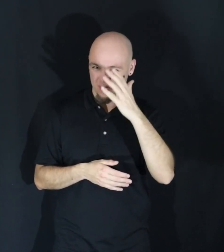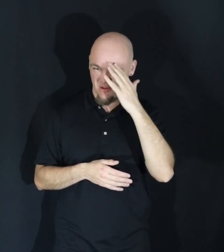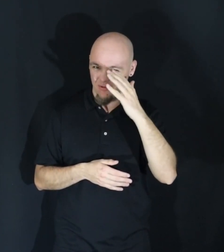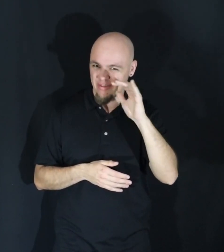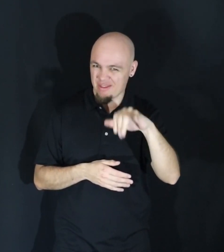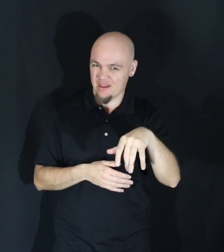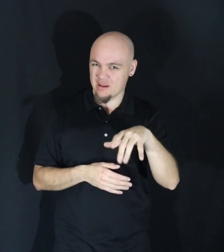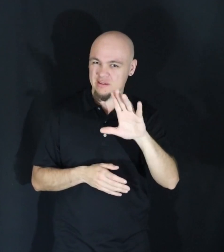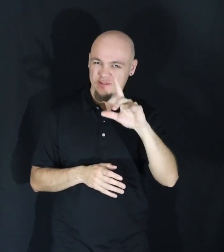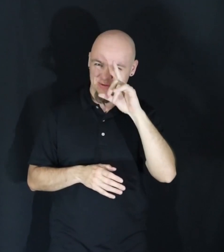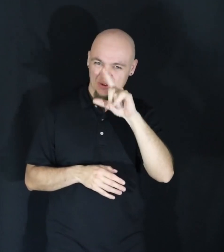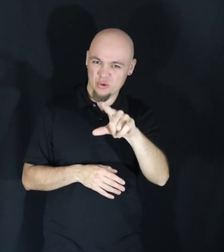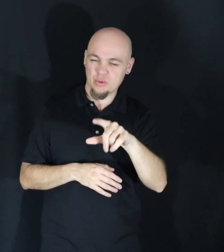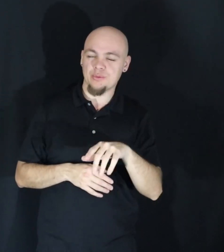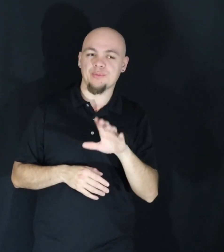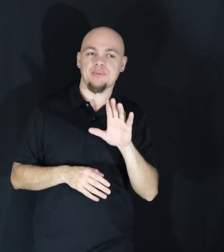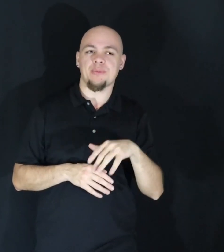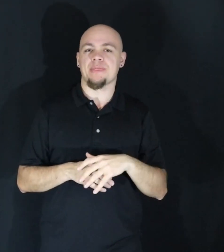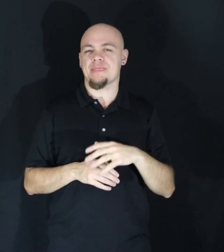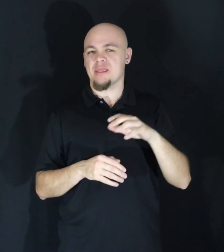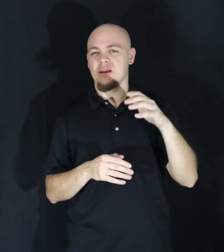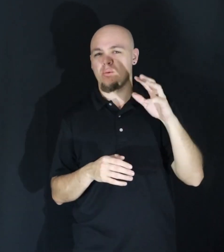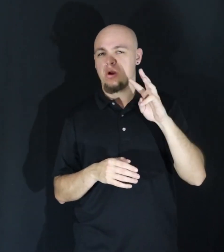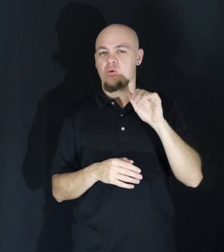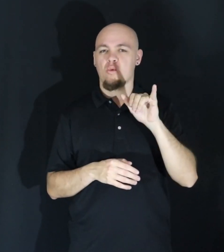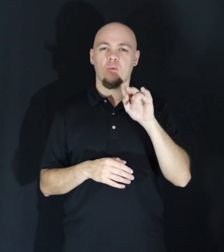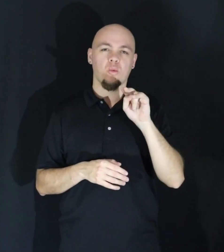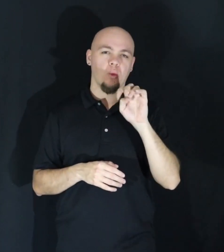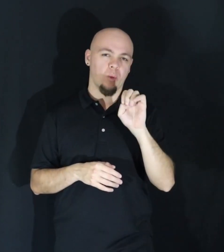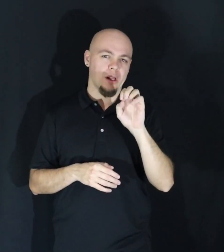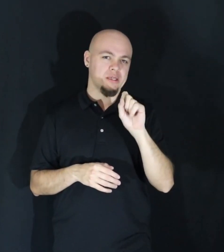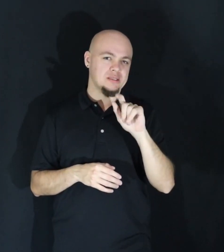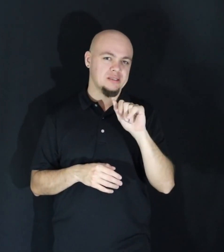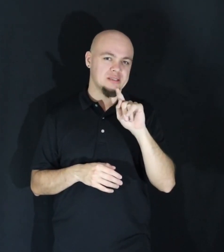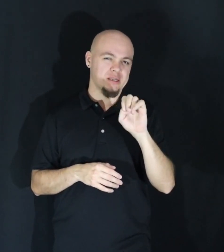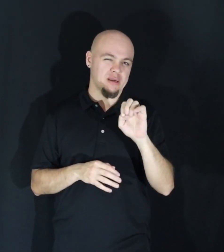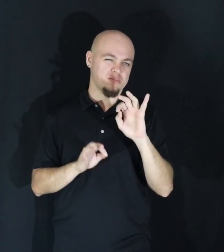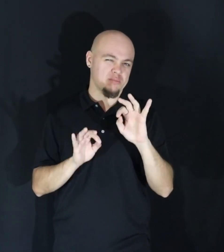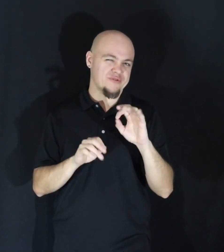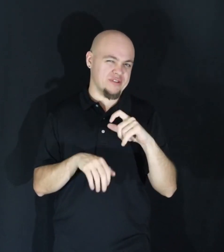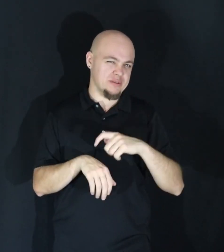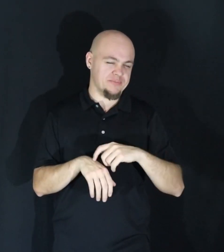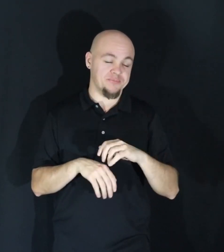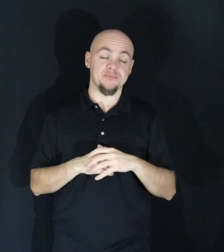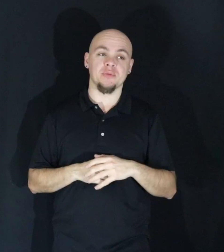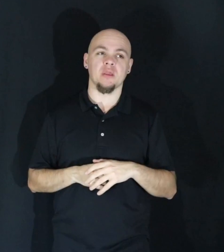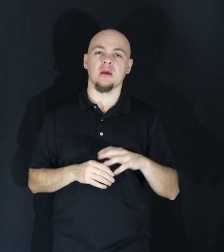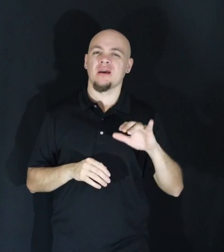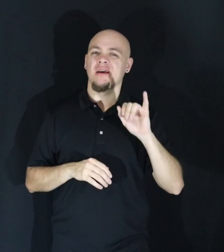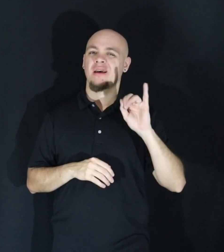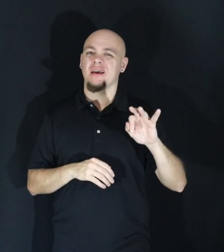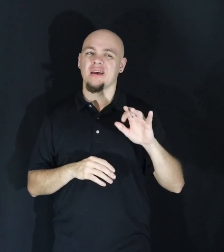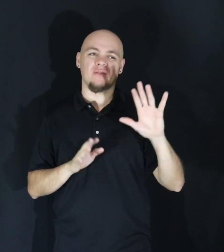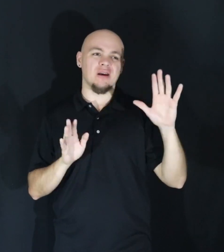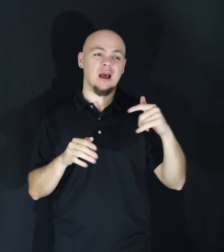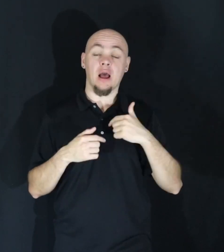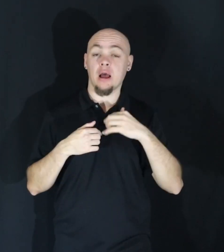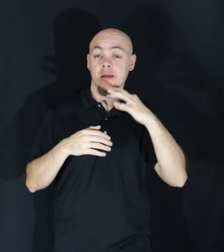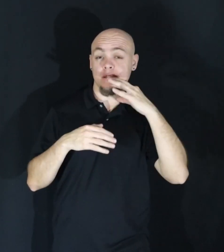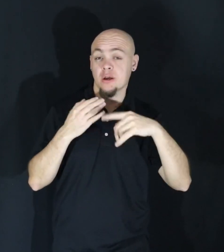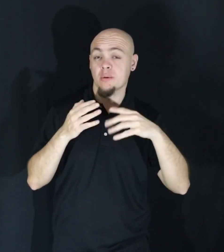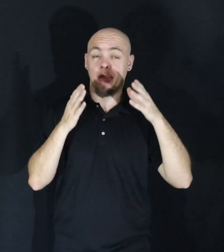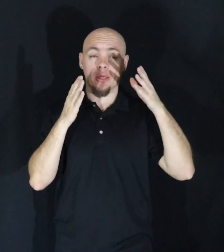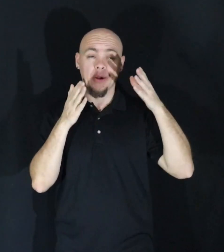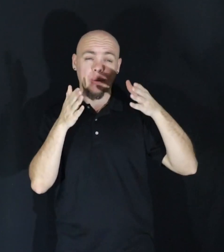guys. Being right whereby we're in Wayne State right here seems appropriate. Here we go. If I'm to talk about the corridor,